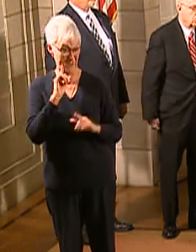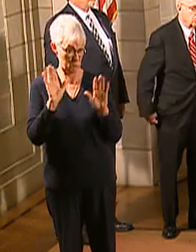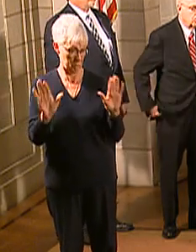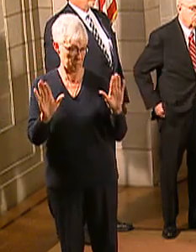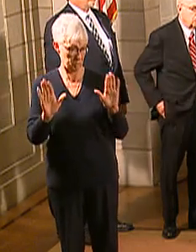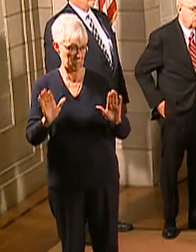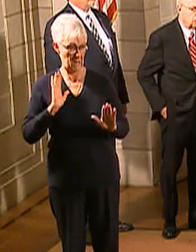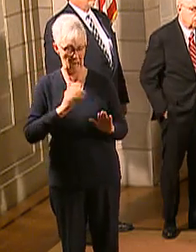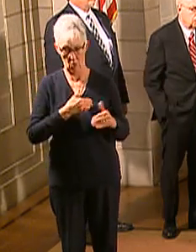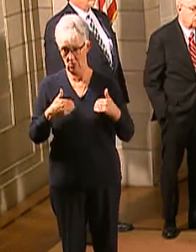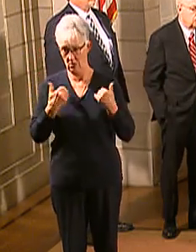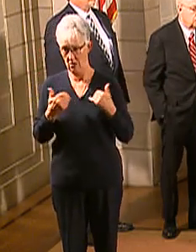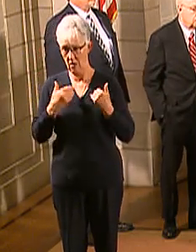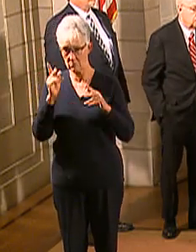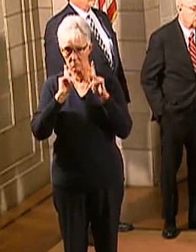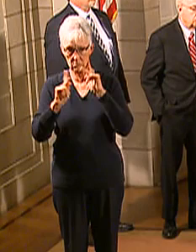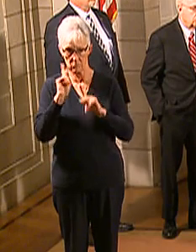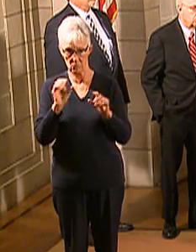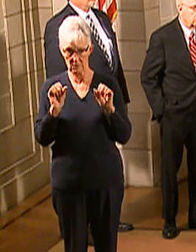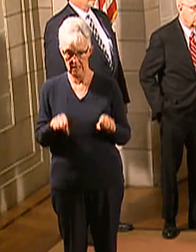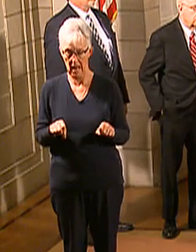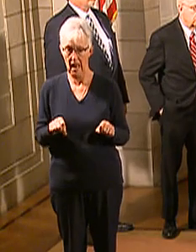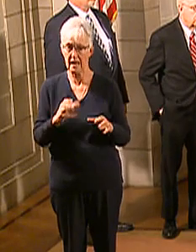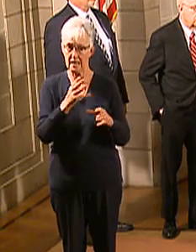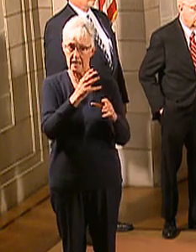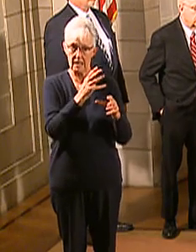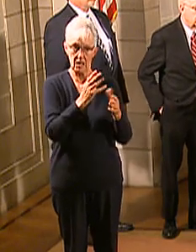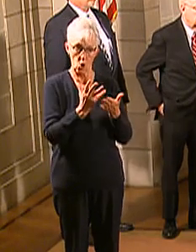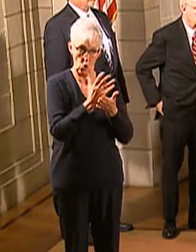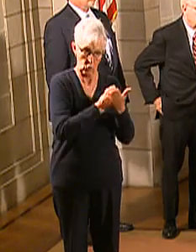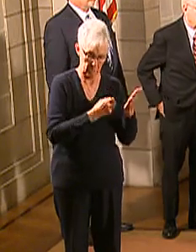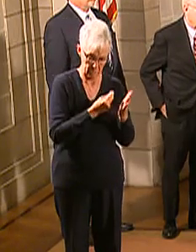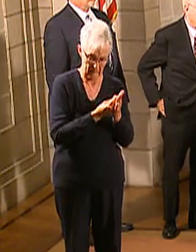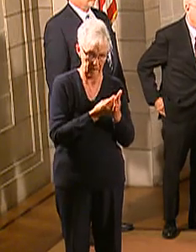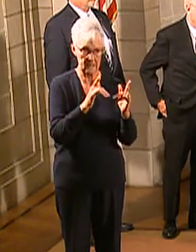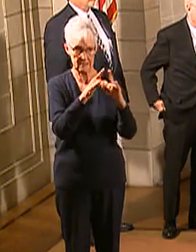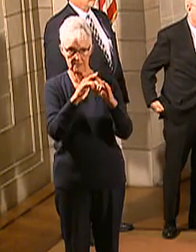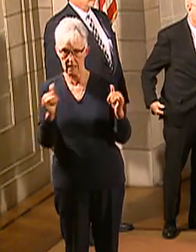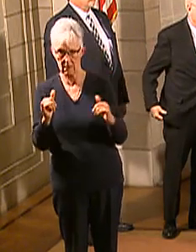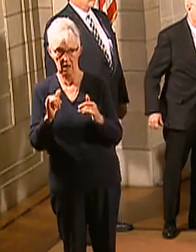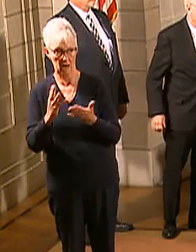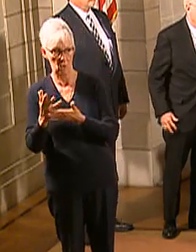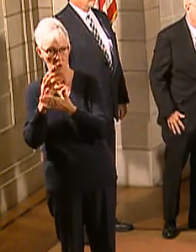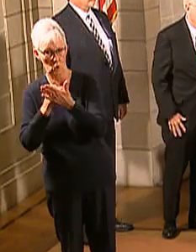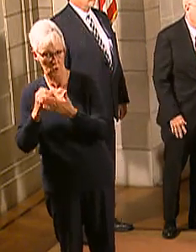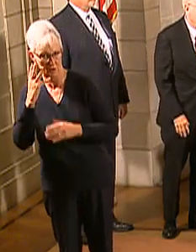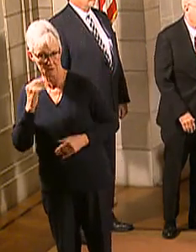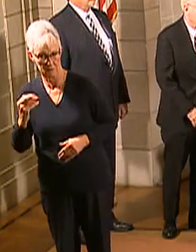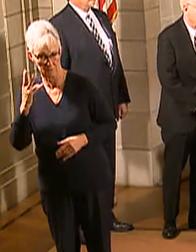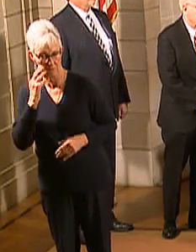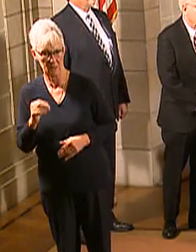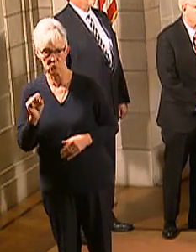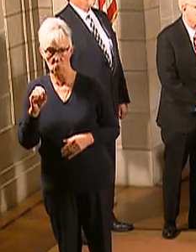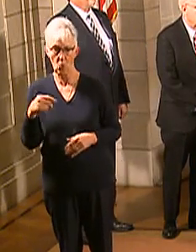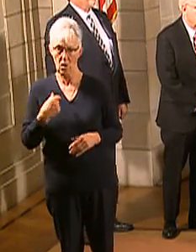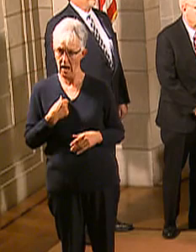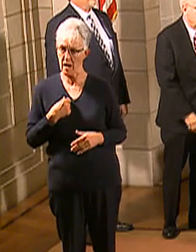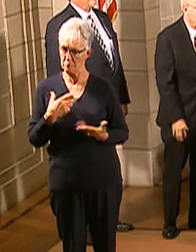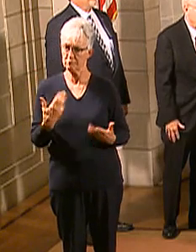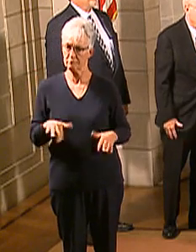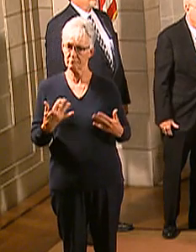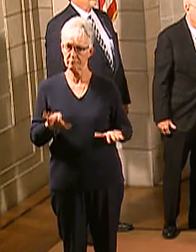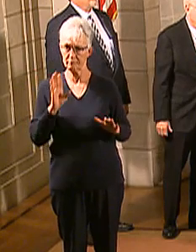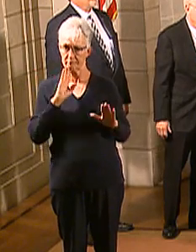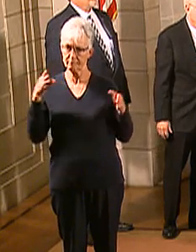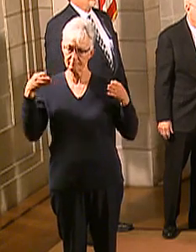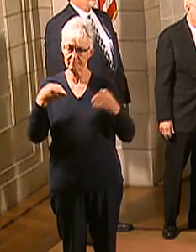they're still getting that education. And so what I want to do is highlight Apprenticeship Month. So I'm going to sign a proclamation